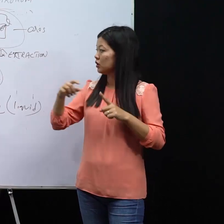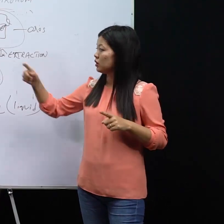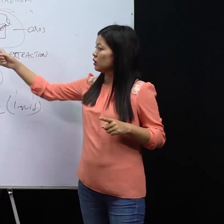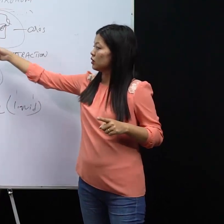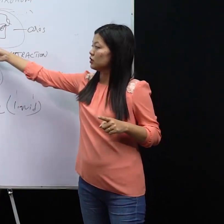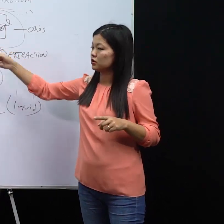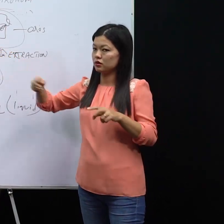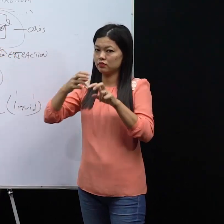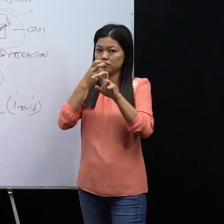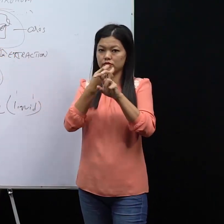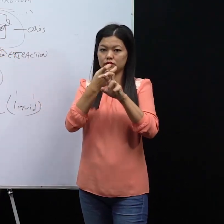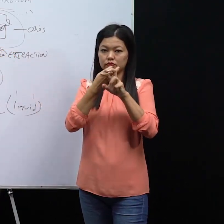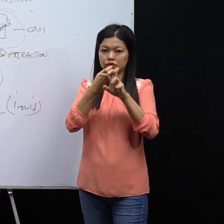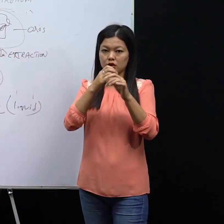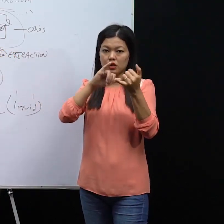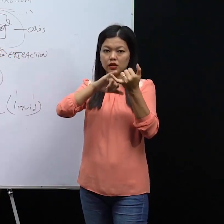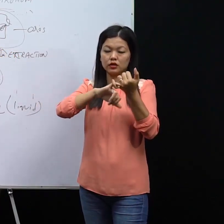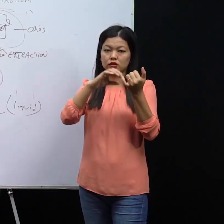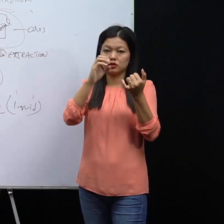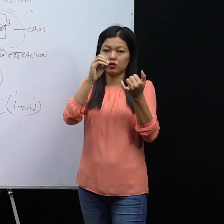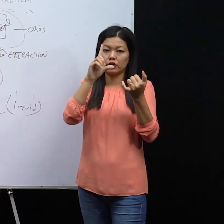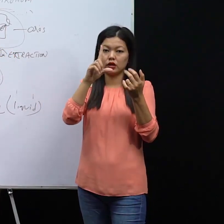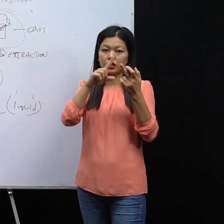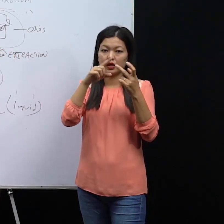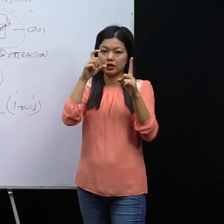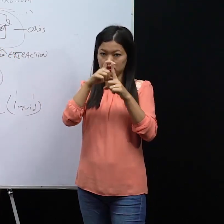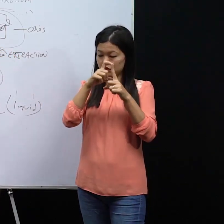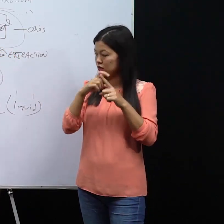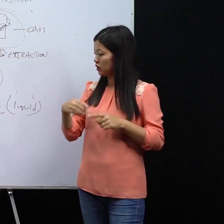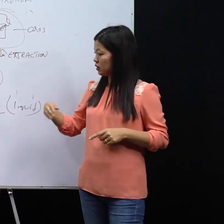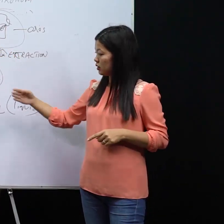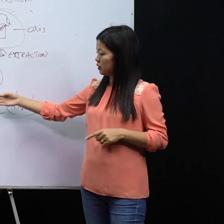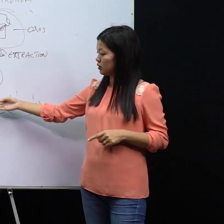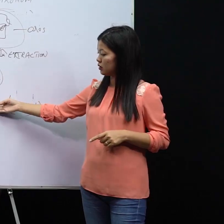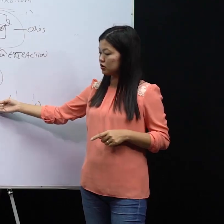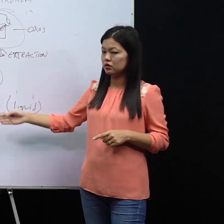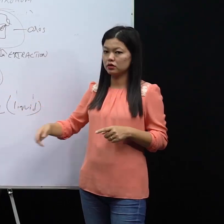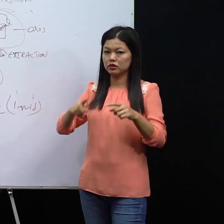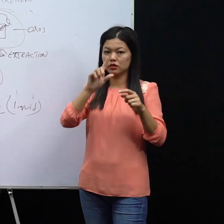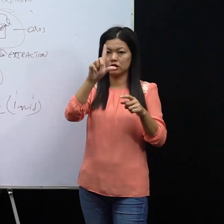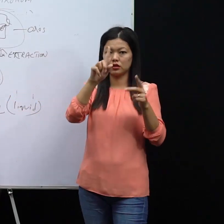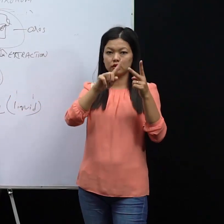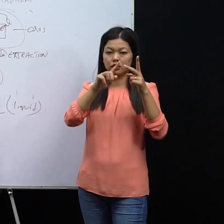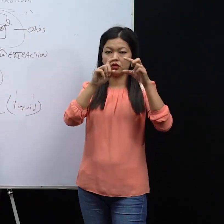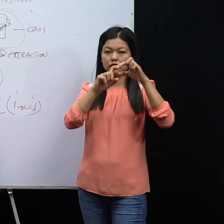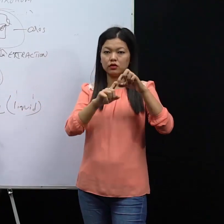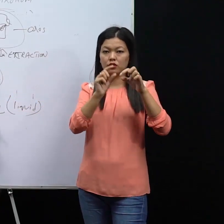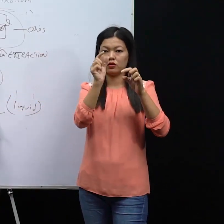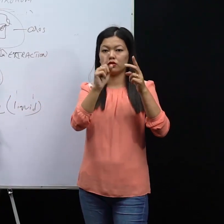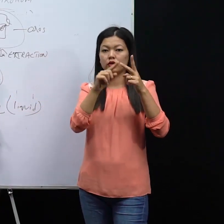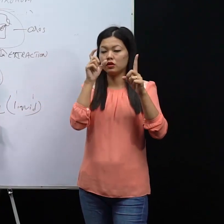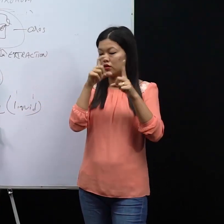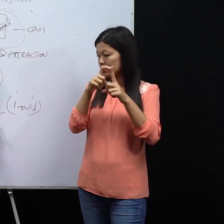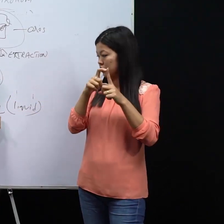And this coal tar is composed of 200 substance. 200